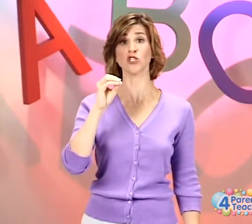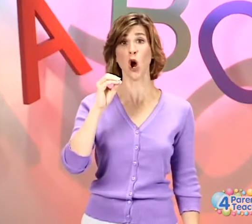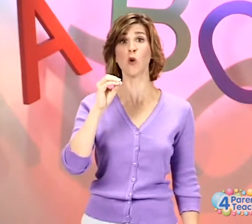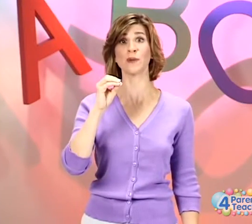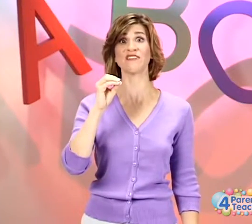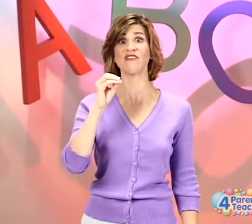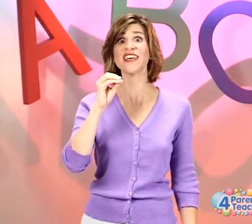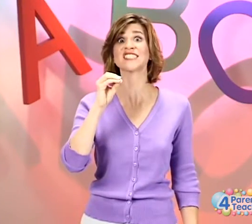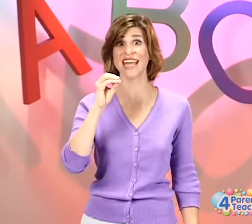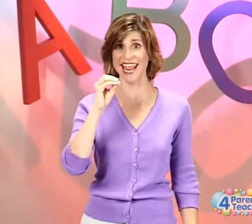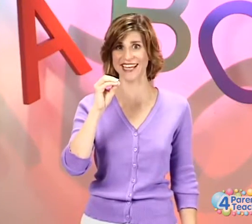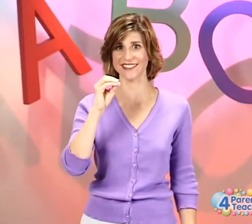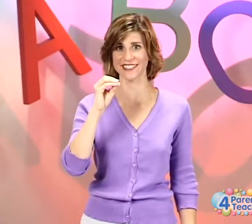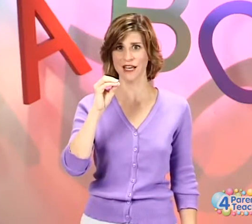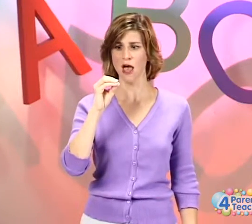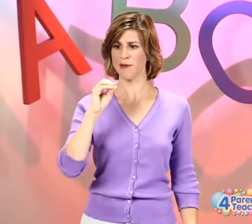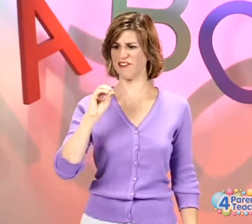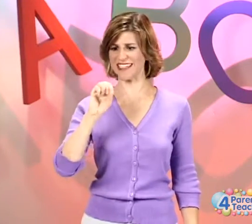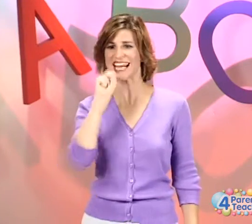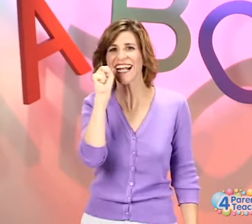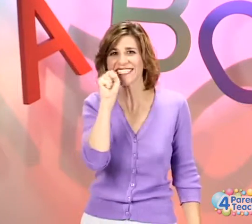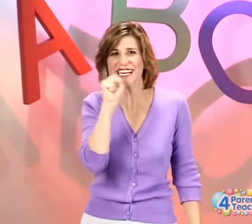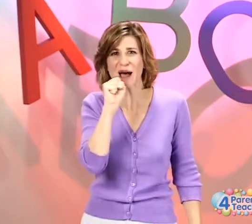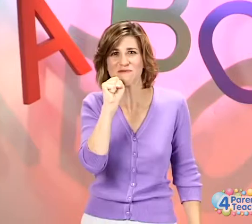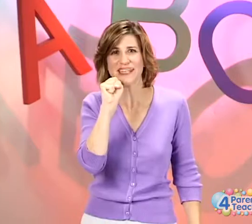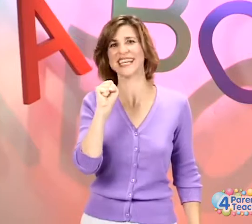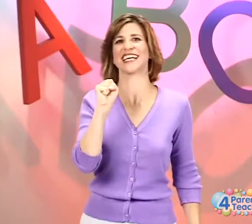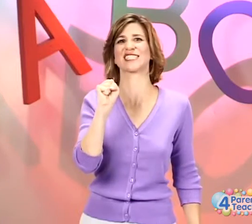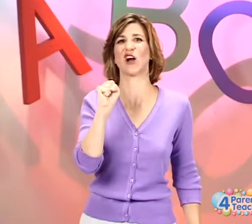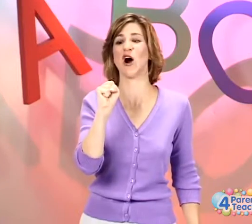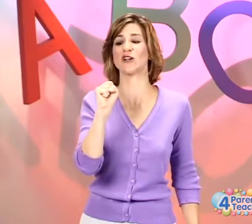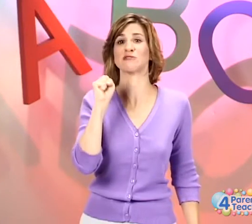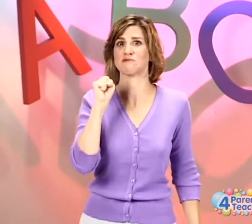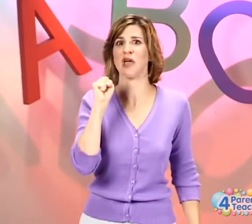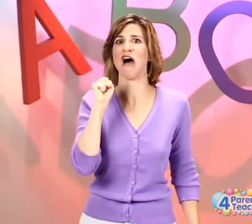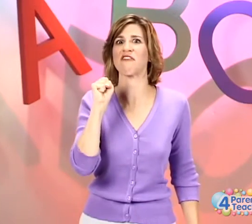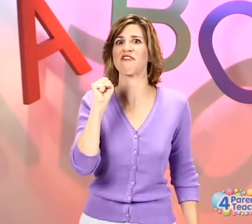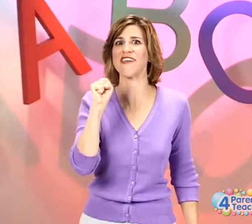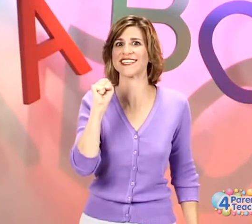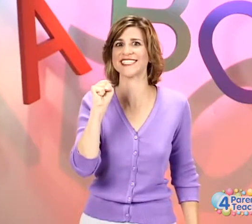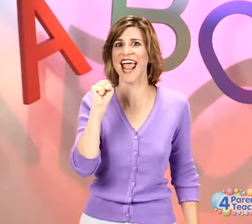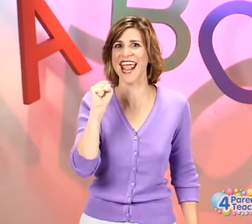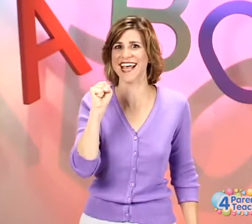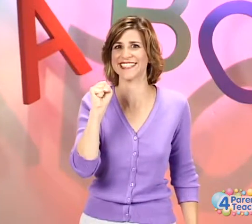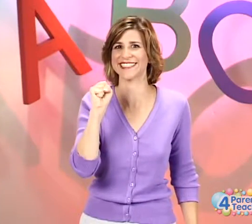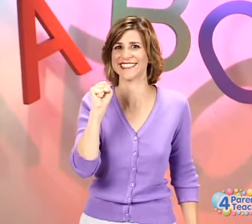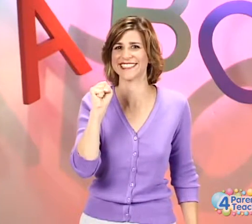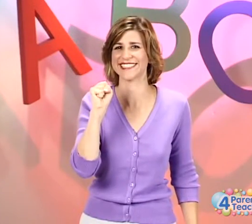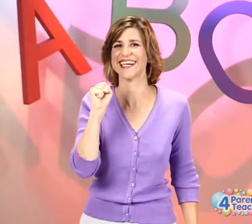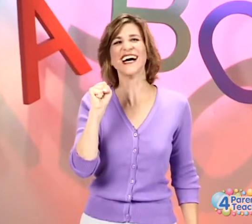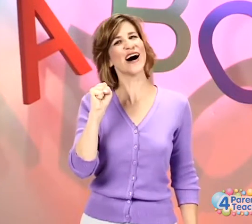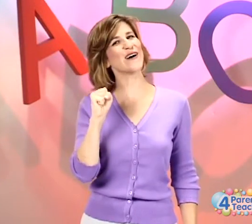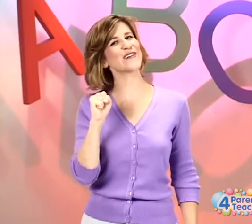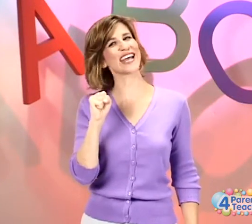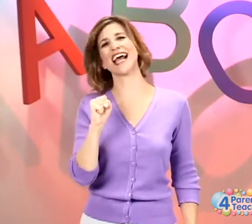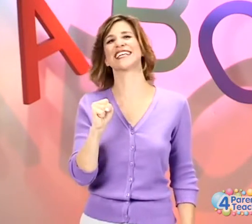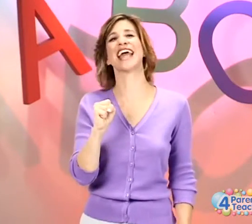an open fist hand. But if I tighten it up, it's called a fist hand. Okay,